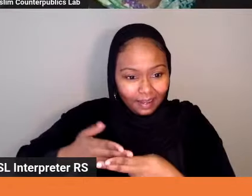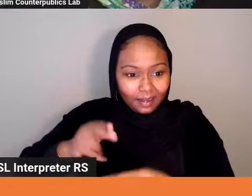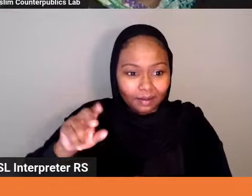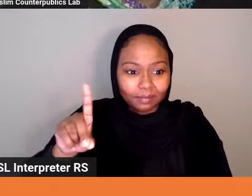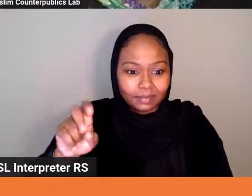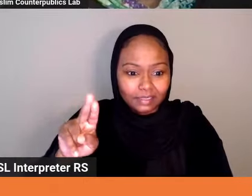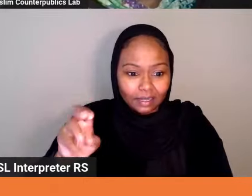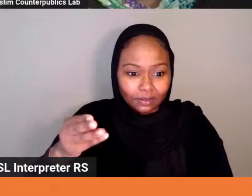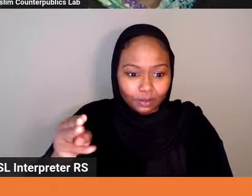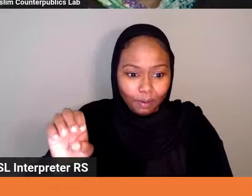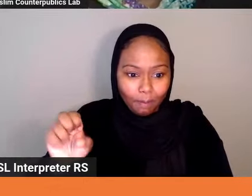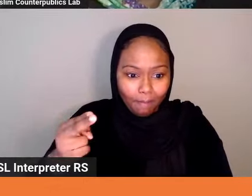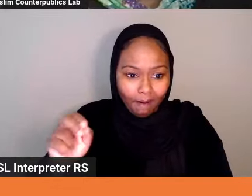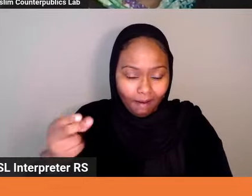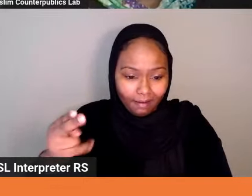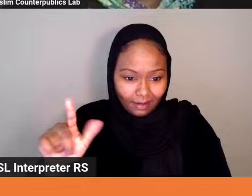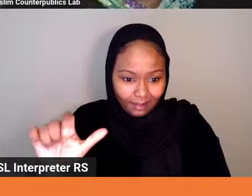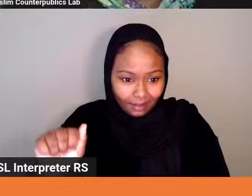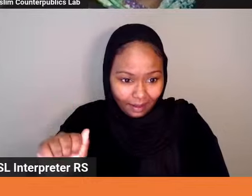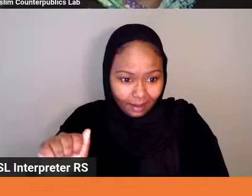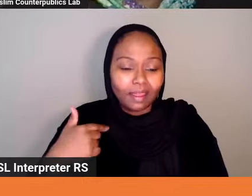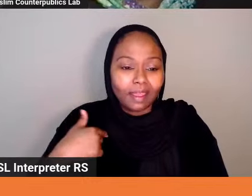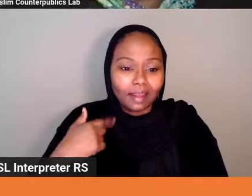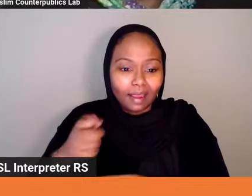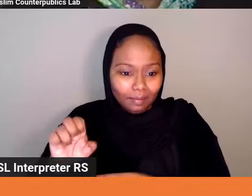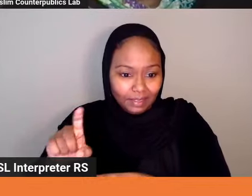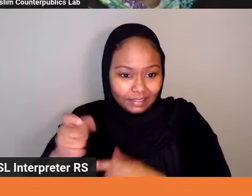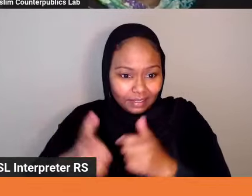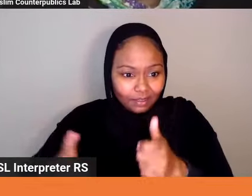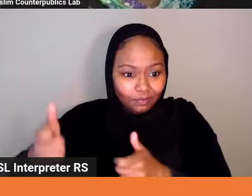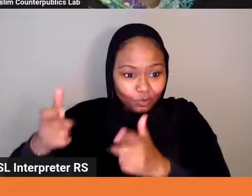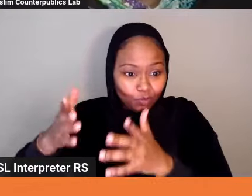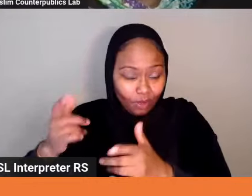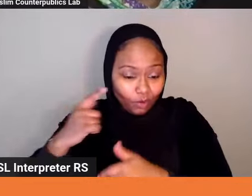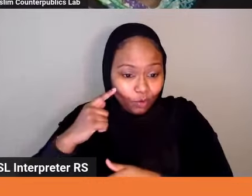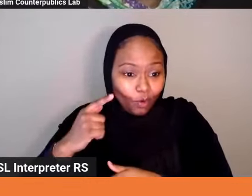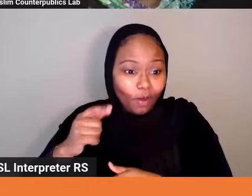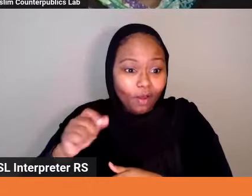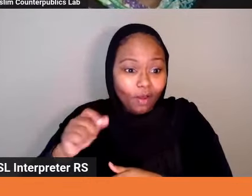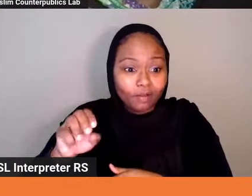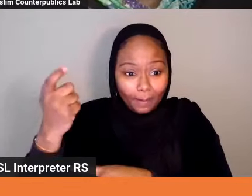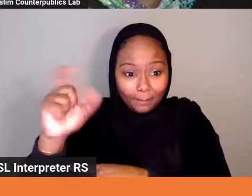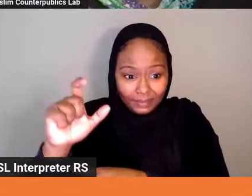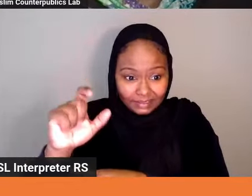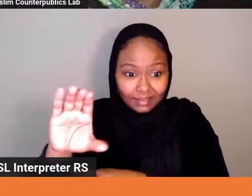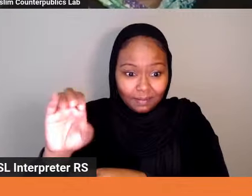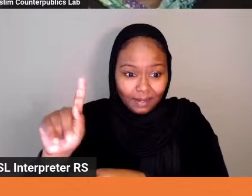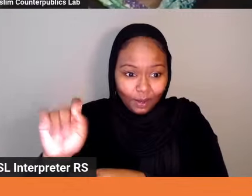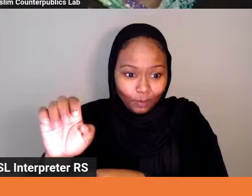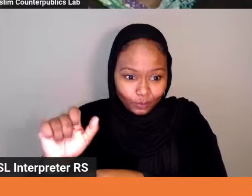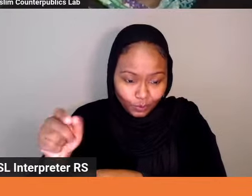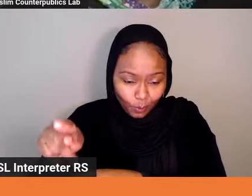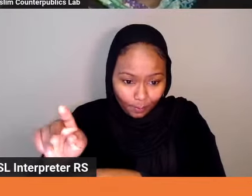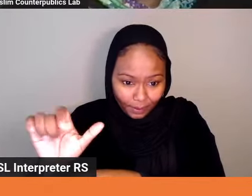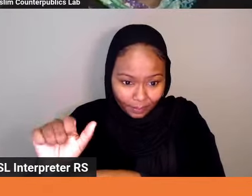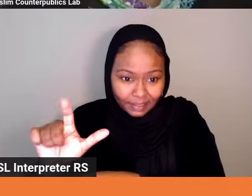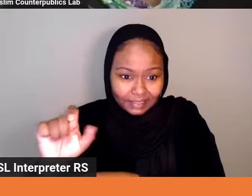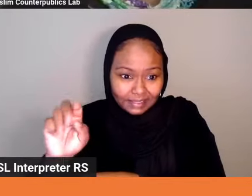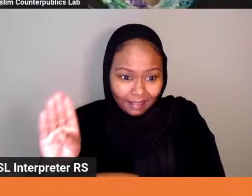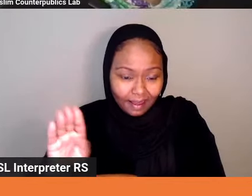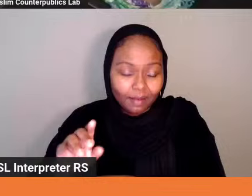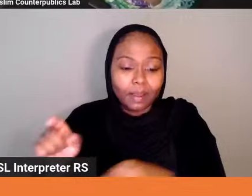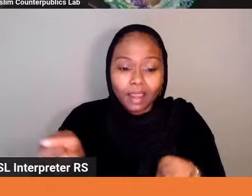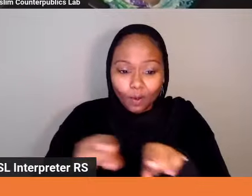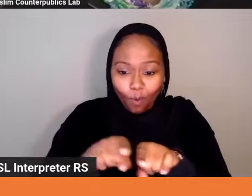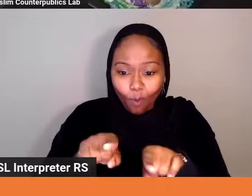Hilal, and I'm the Executive Director of the Muslim Counterpublics Lab and the author of the book, Innocent Until Proven Muslim: